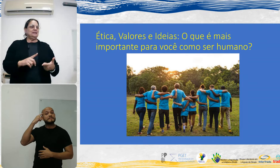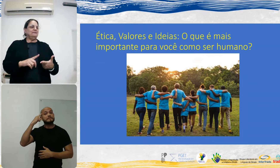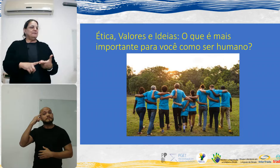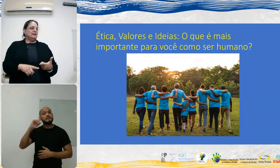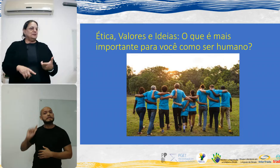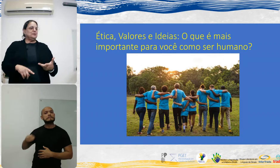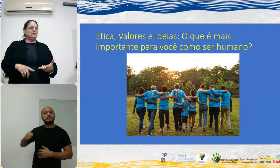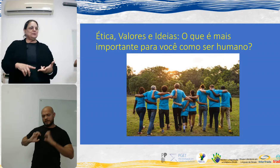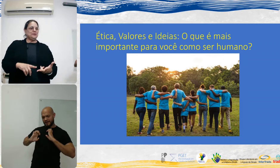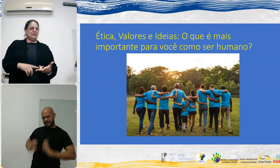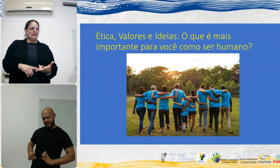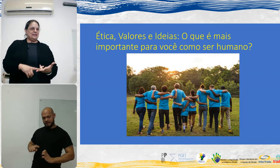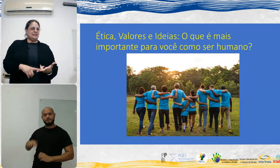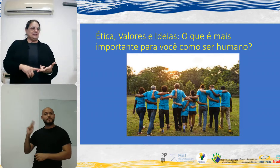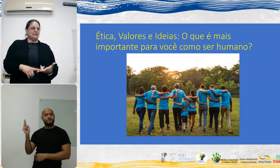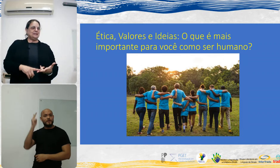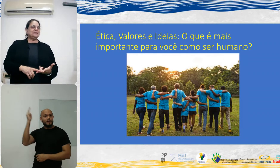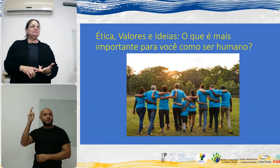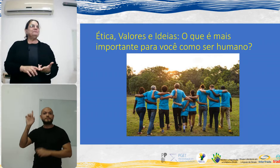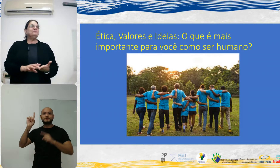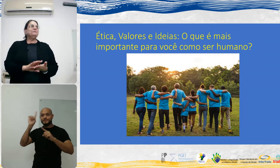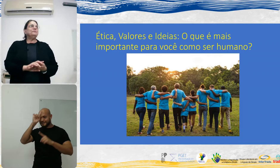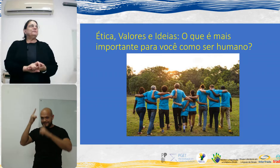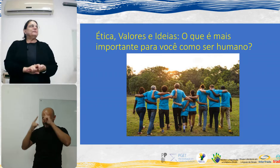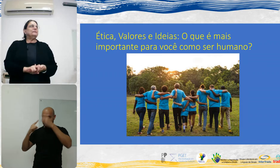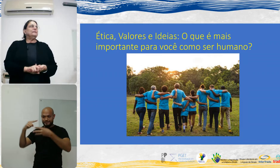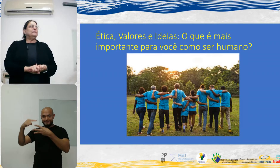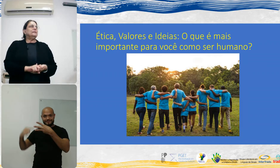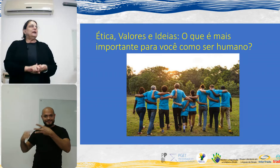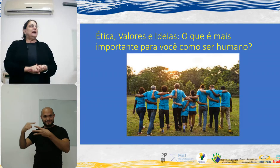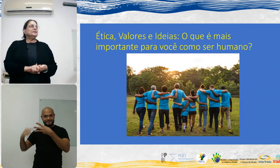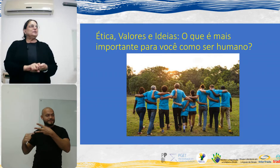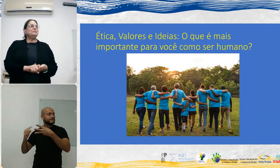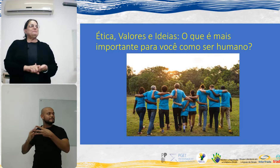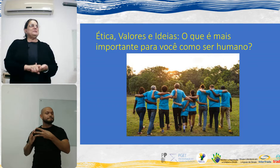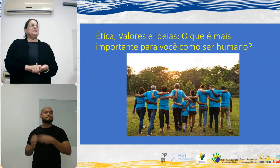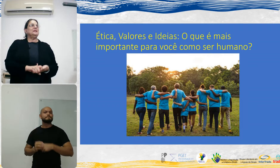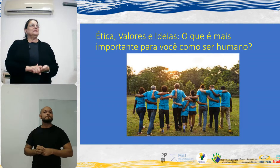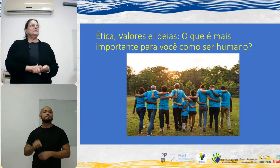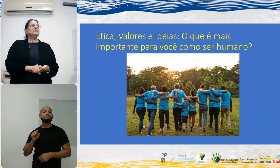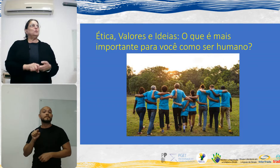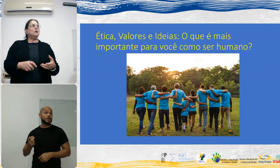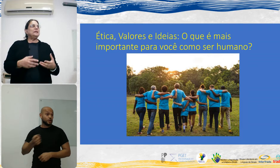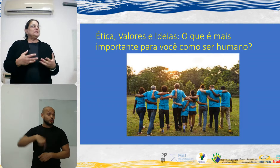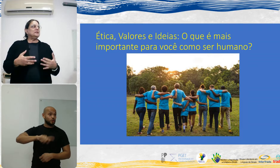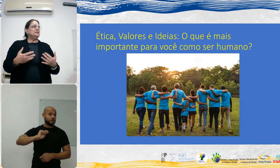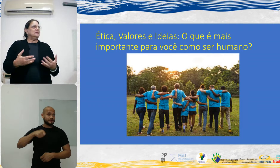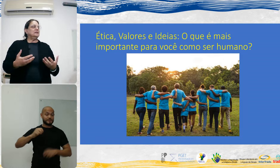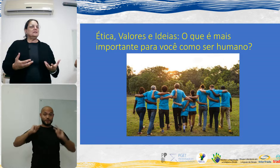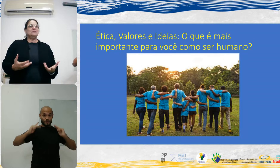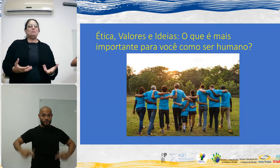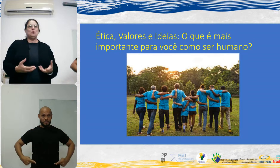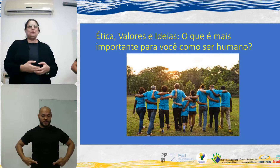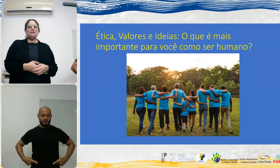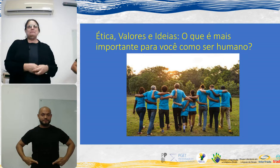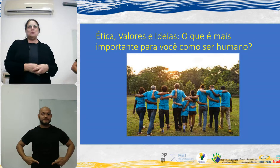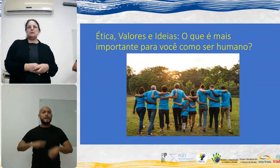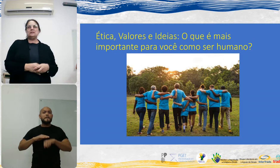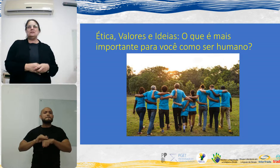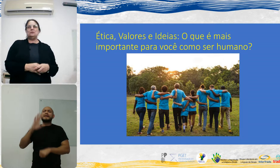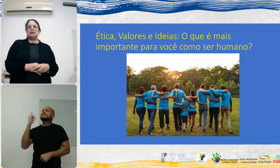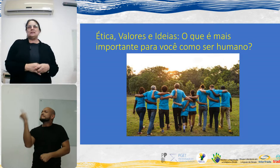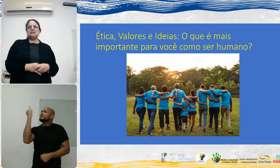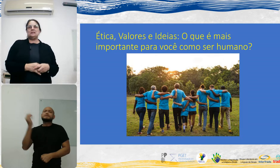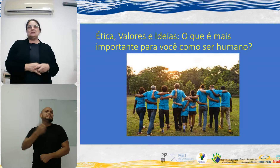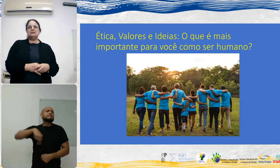ethics, values, ideas. As human beings, what is the thing that is most